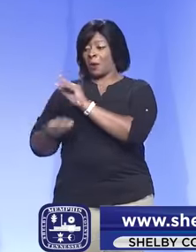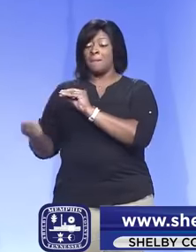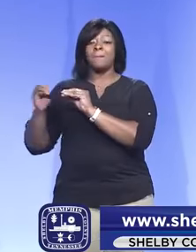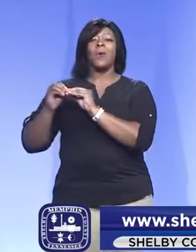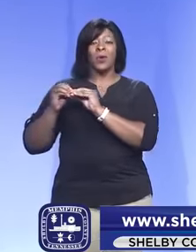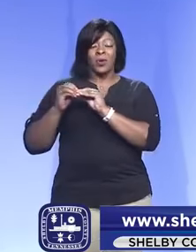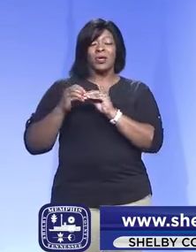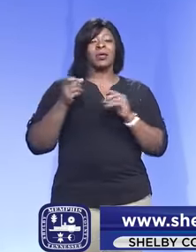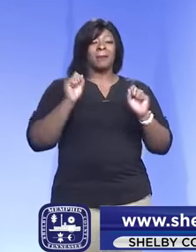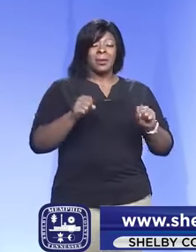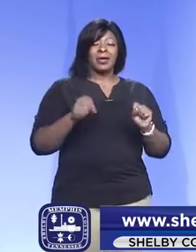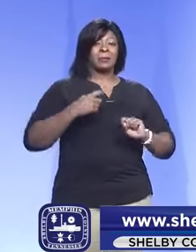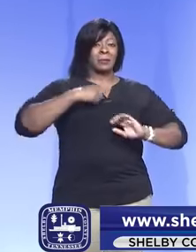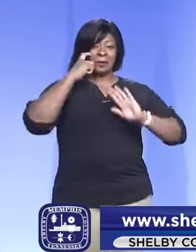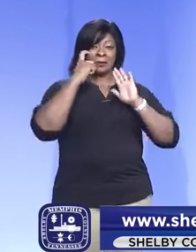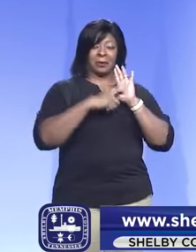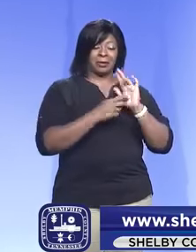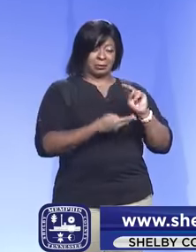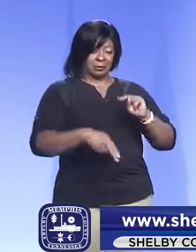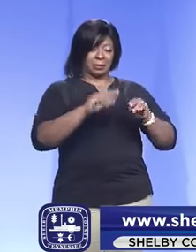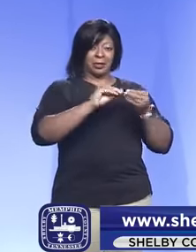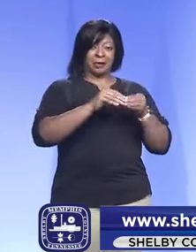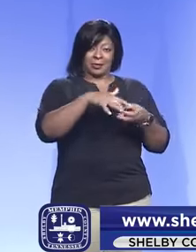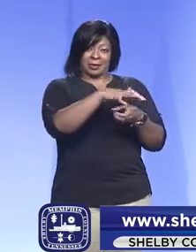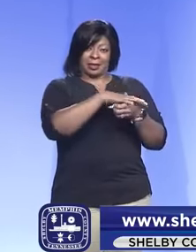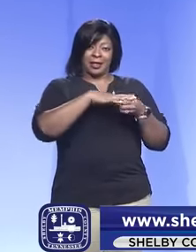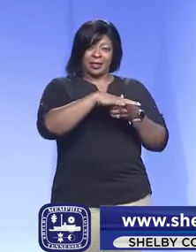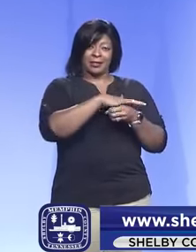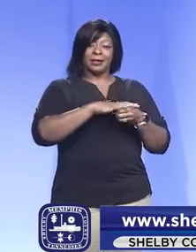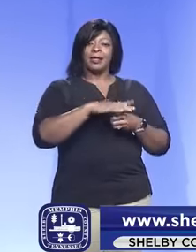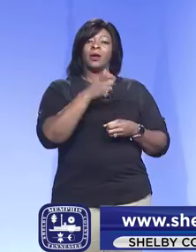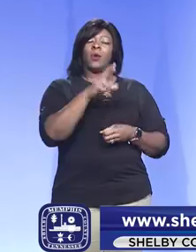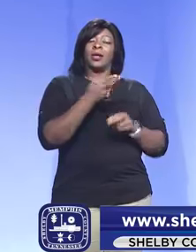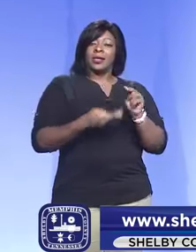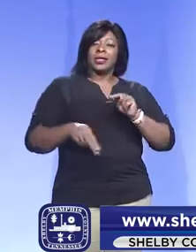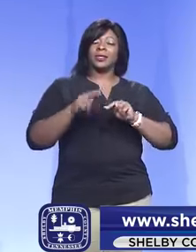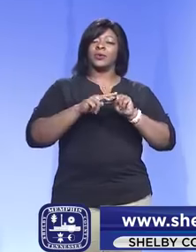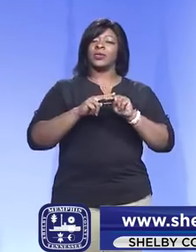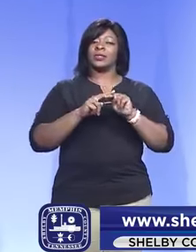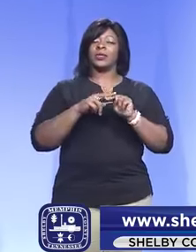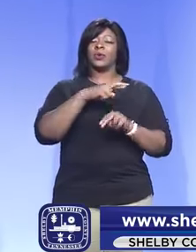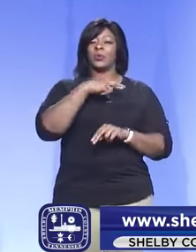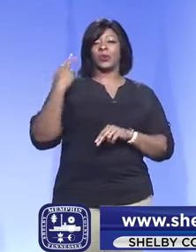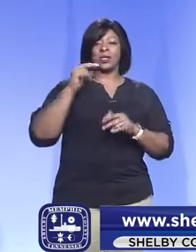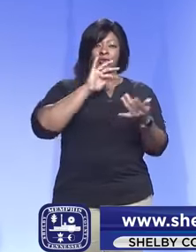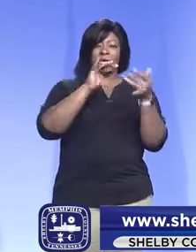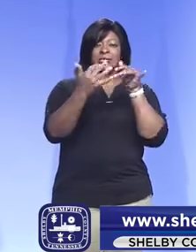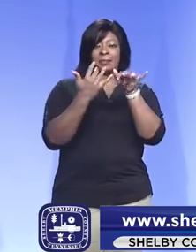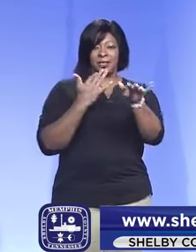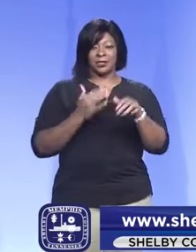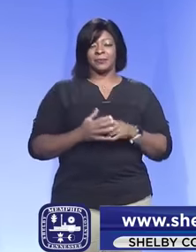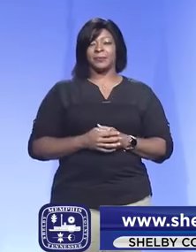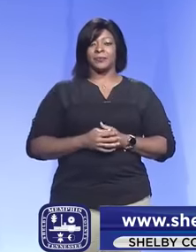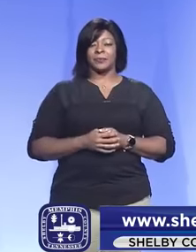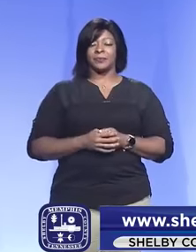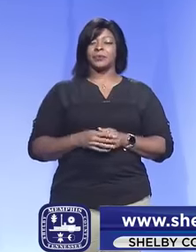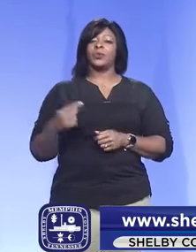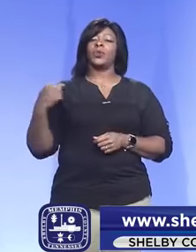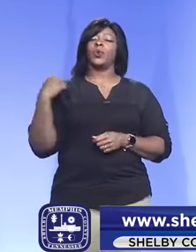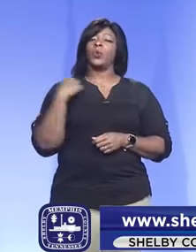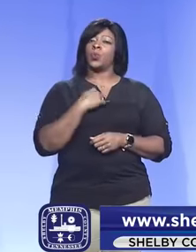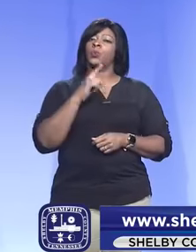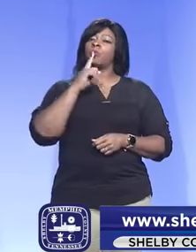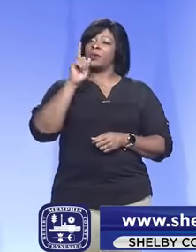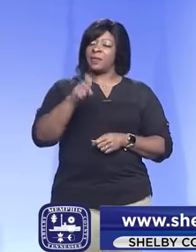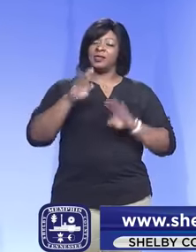where we potentially see an increase in the number of cases or increase risk of transmission. We really